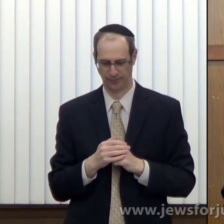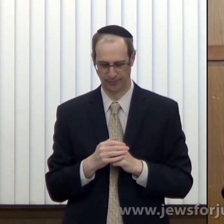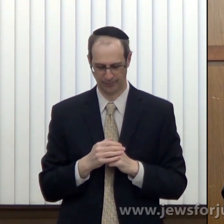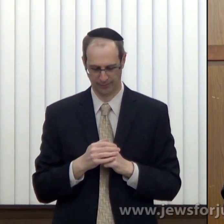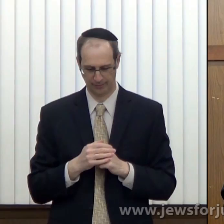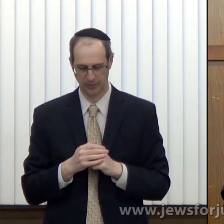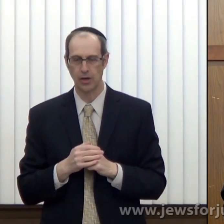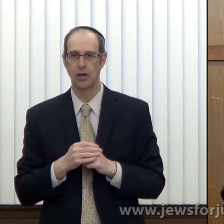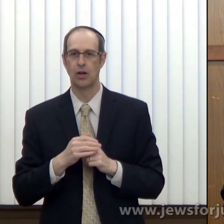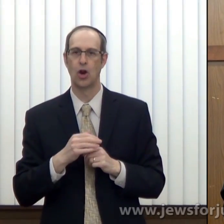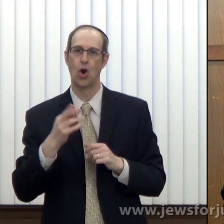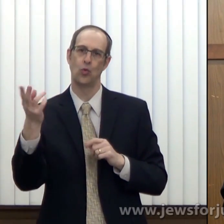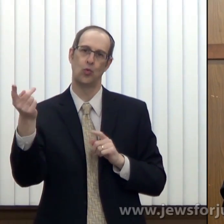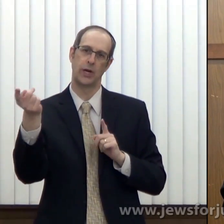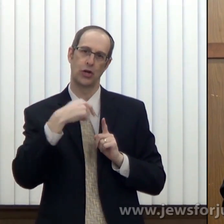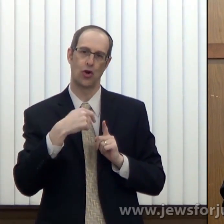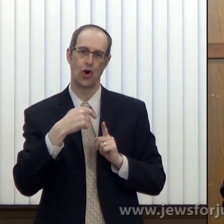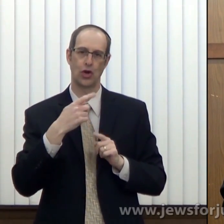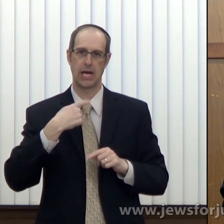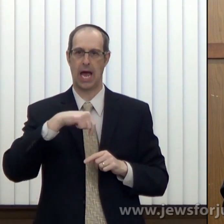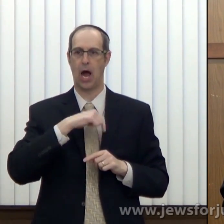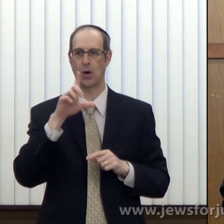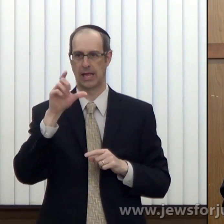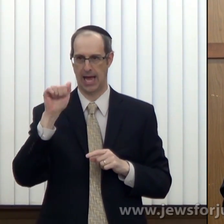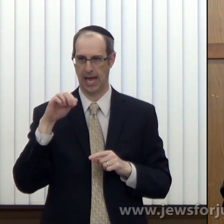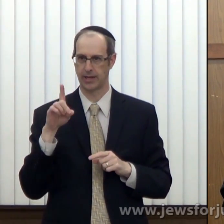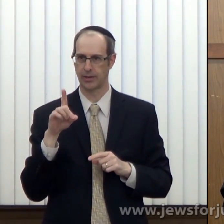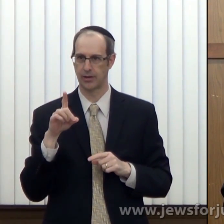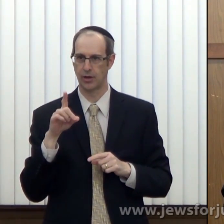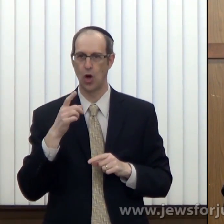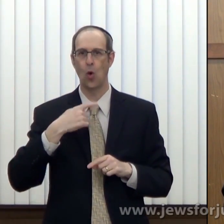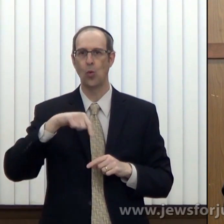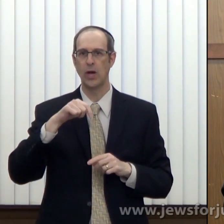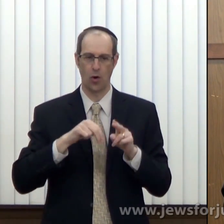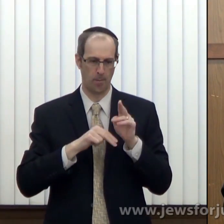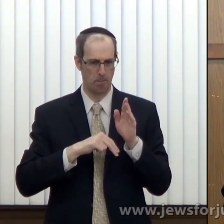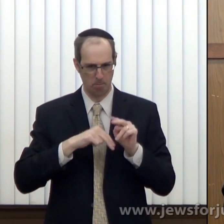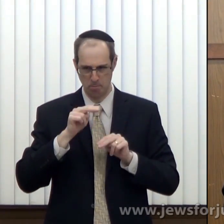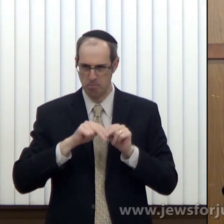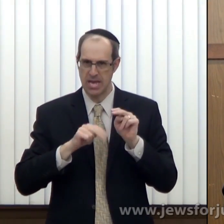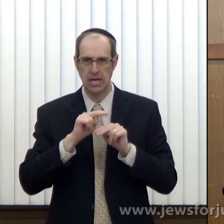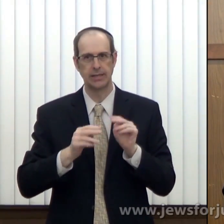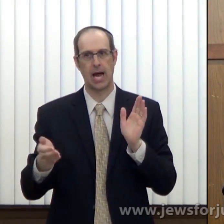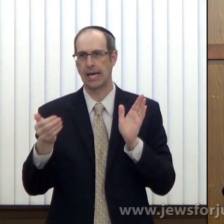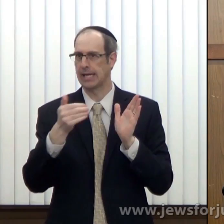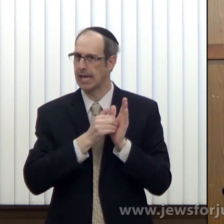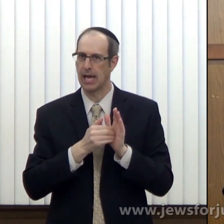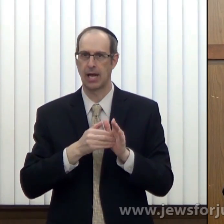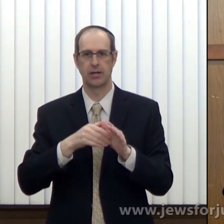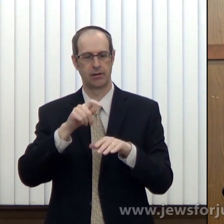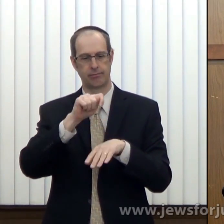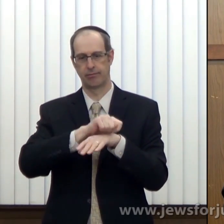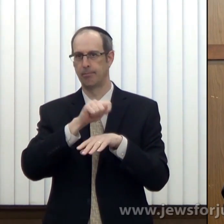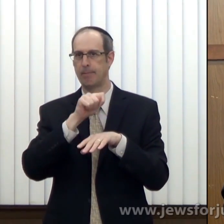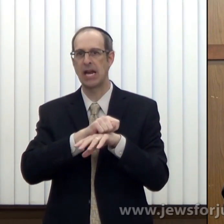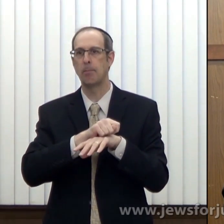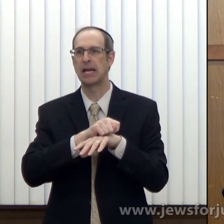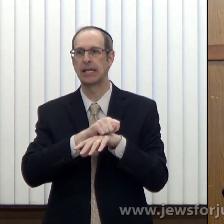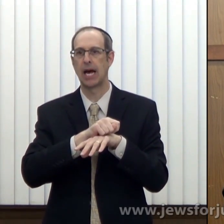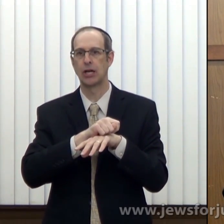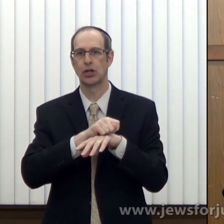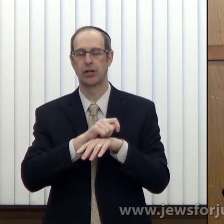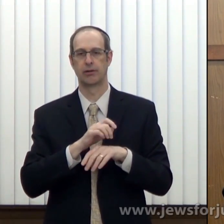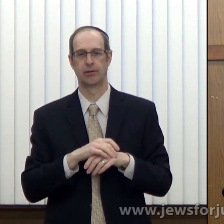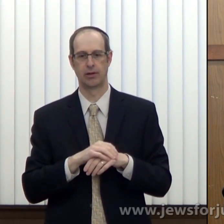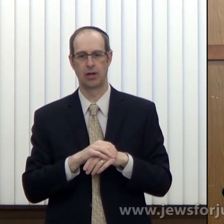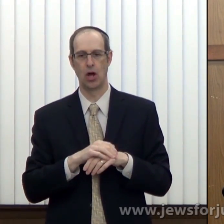when the Jewish people return to our land, we will rebuild the Beit HaMikdash. We will have